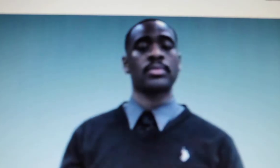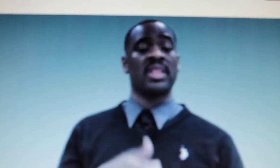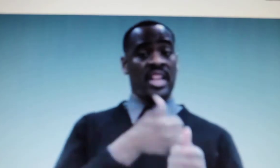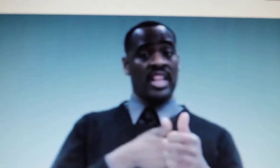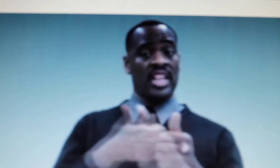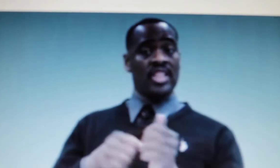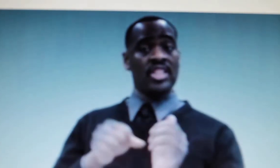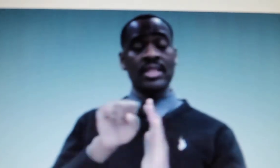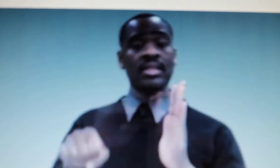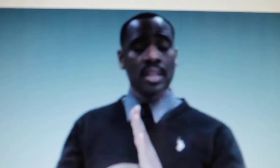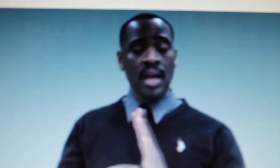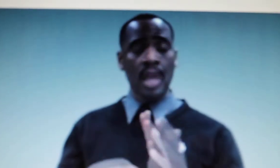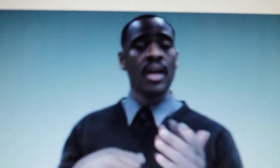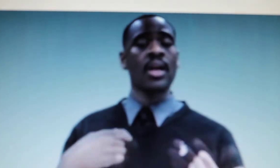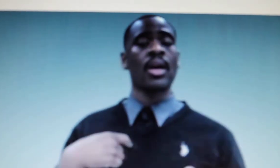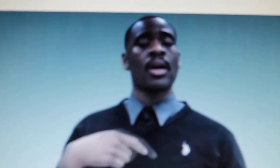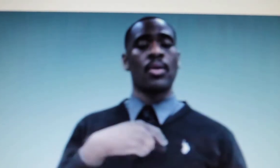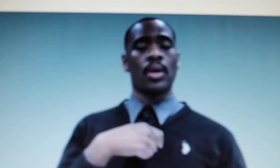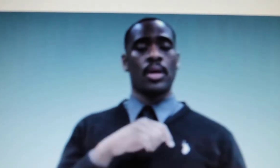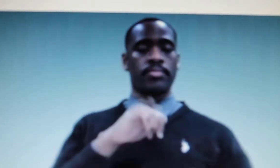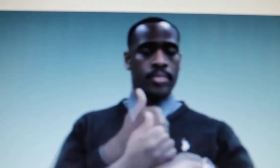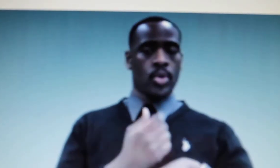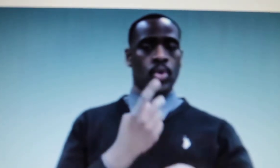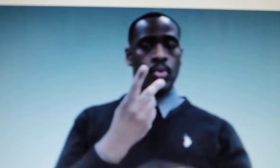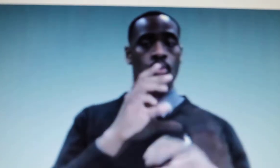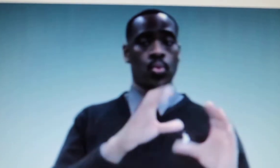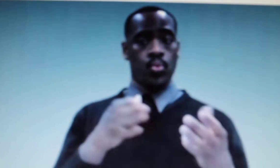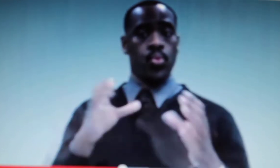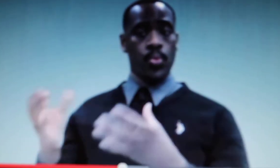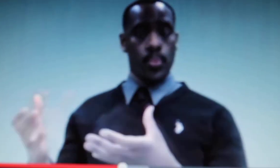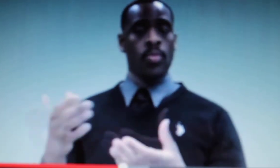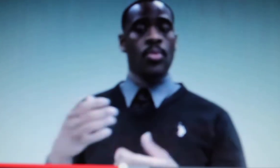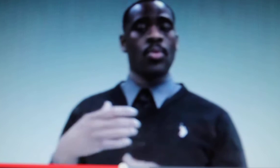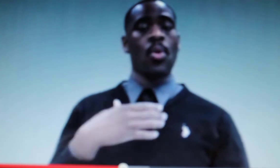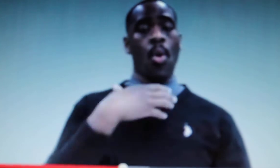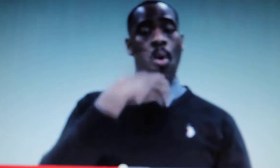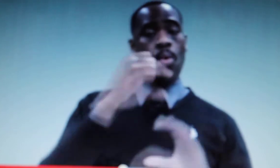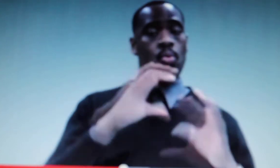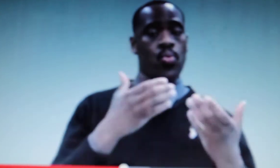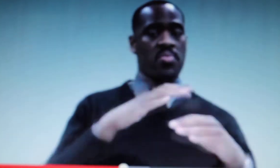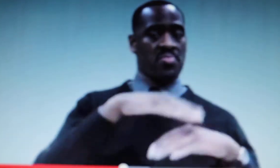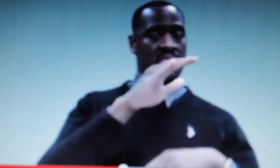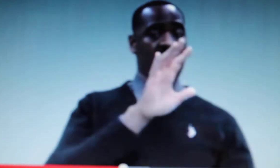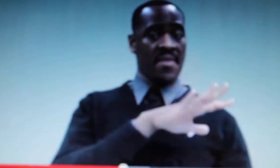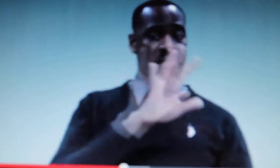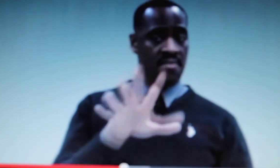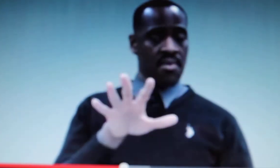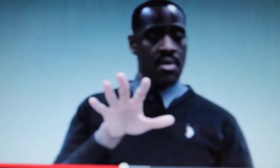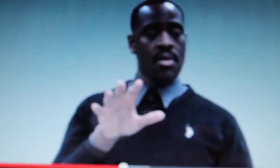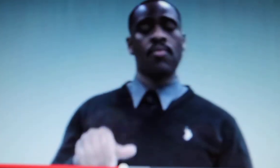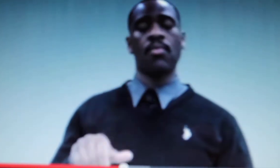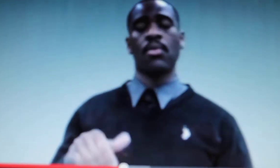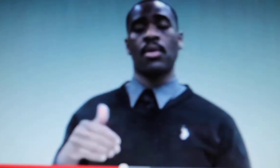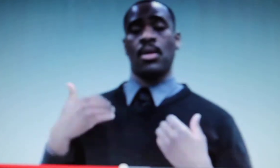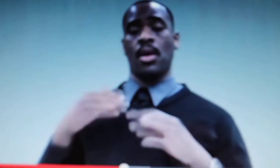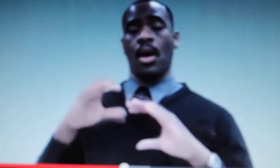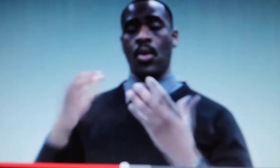Virginia, Georgia, and North Carolina. In each state, we set up 2 groups. We have a over 55